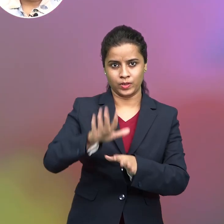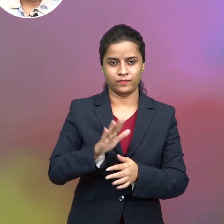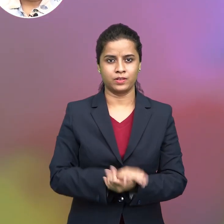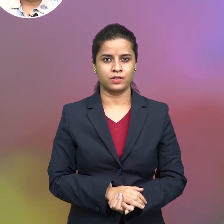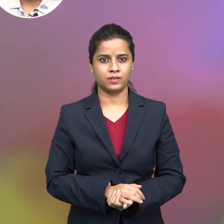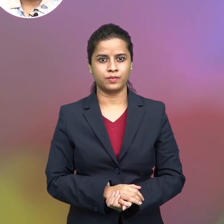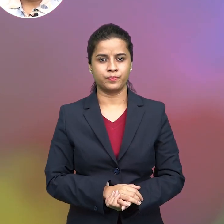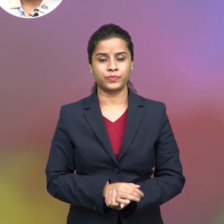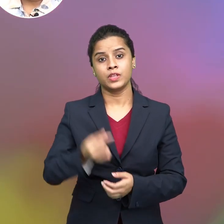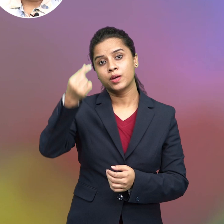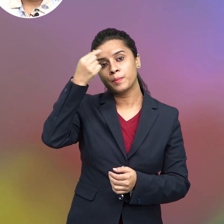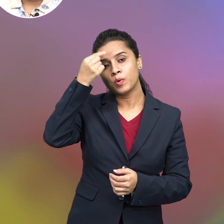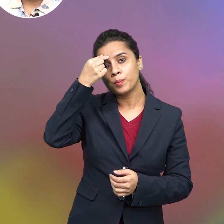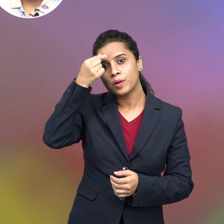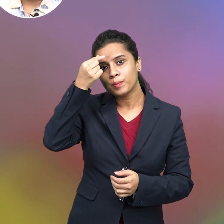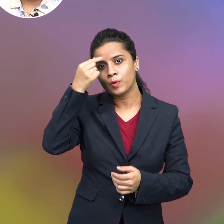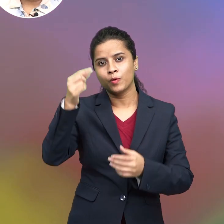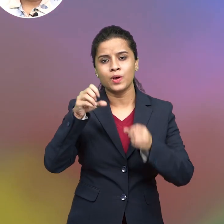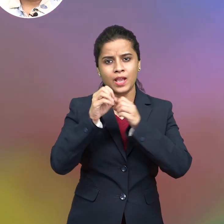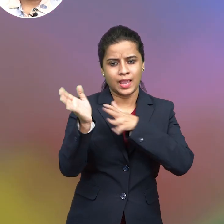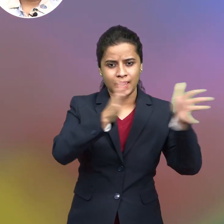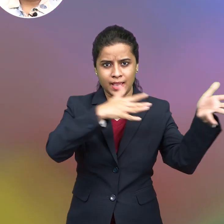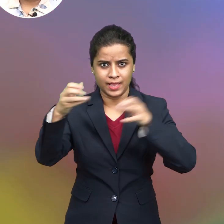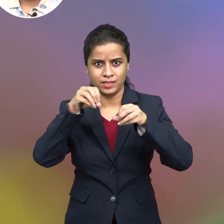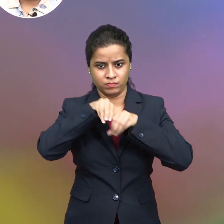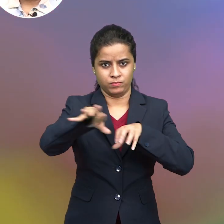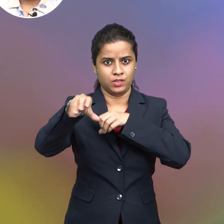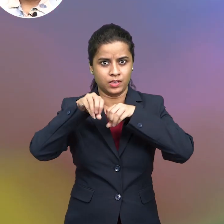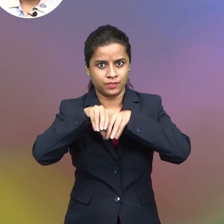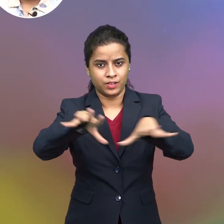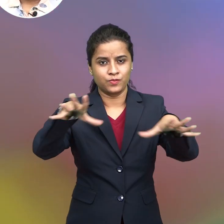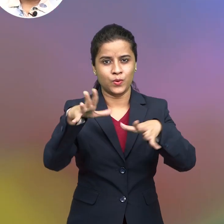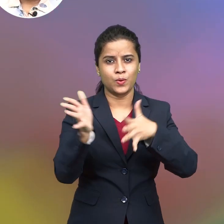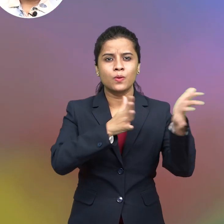The problem of air transport is more difficult for trees,